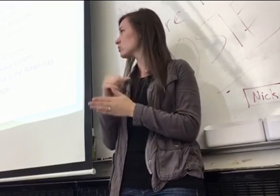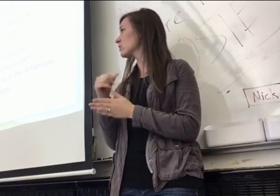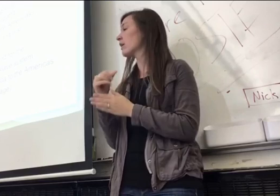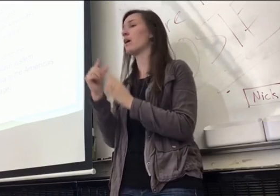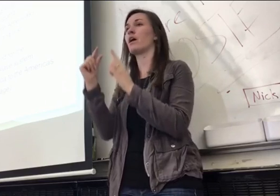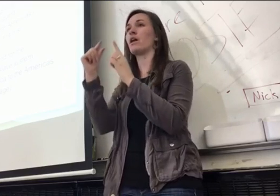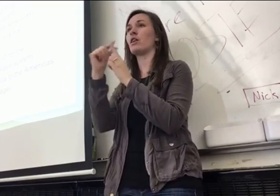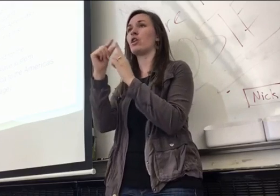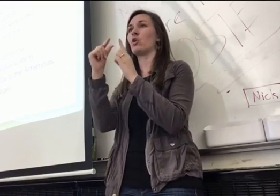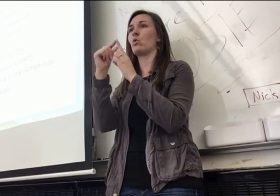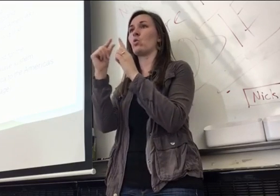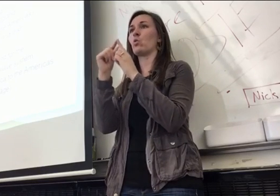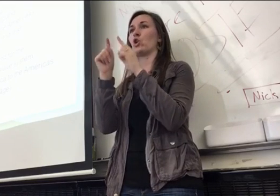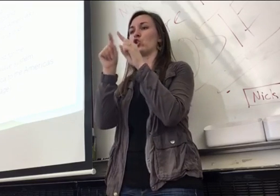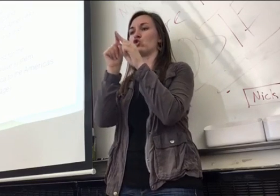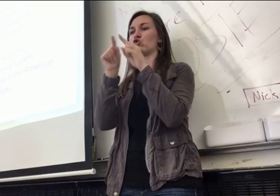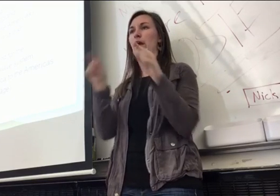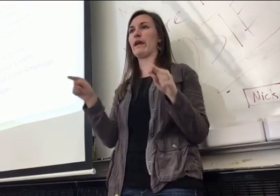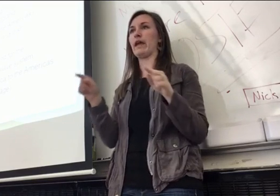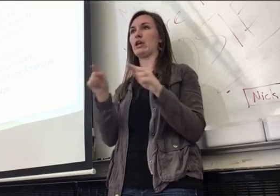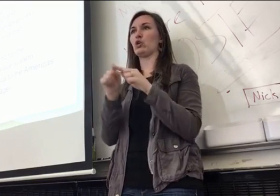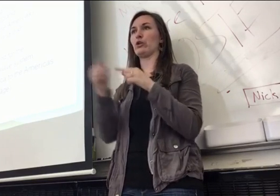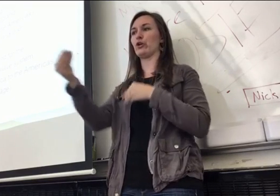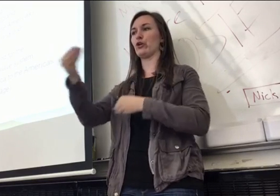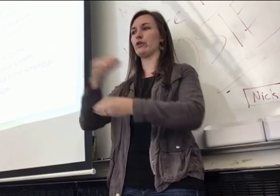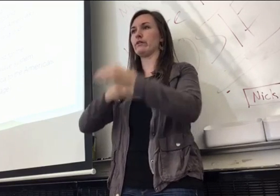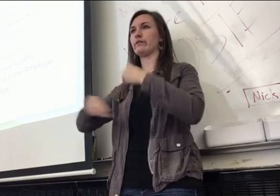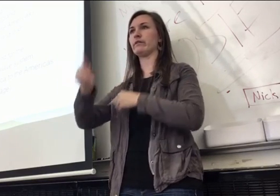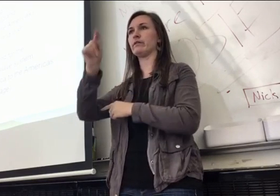the word triangular trade.